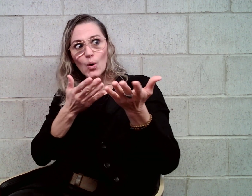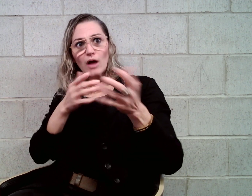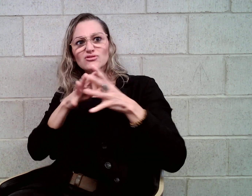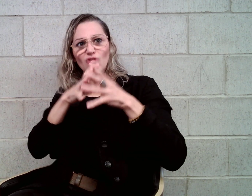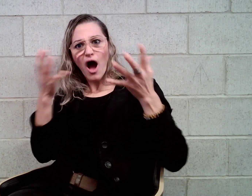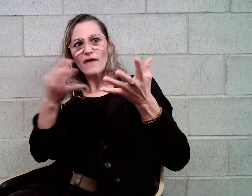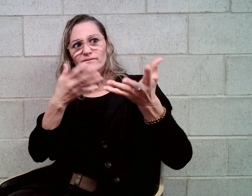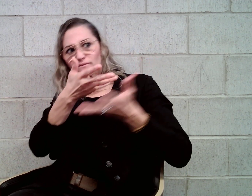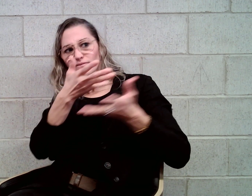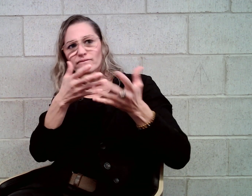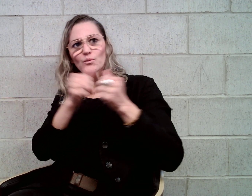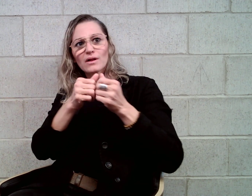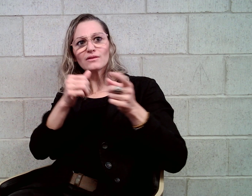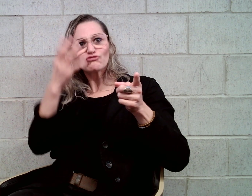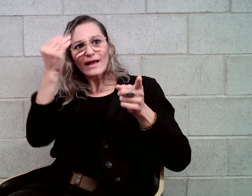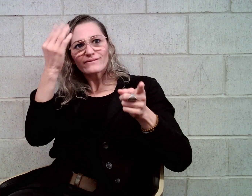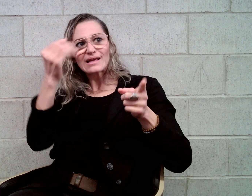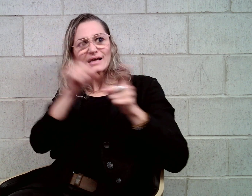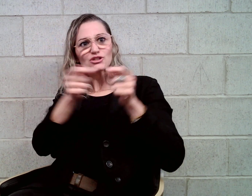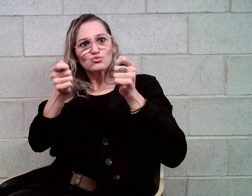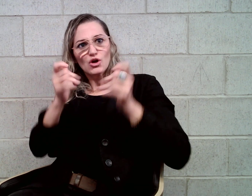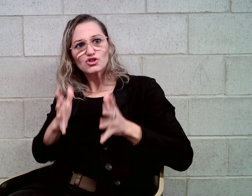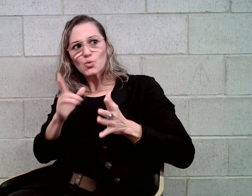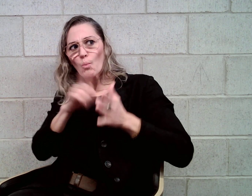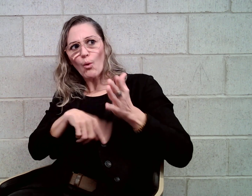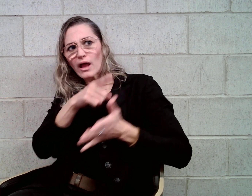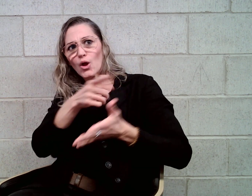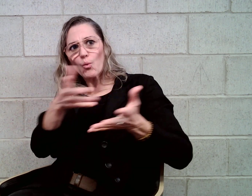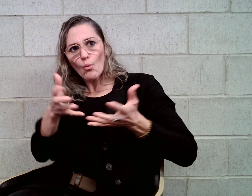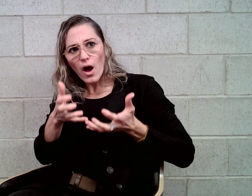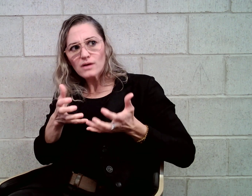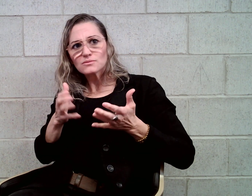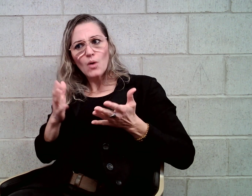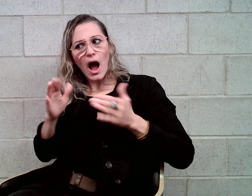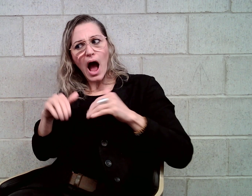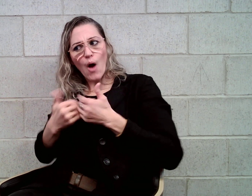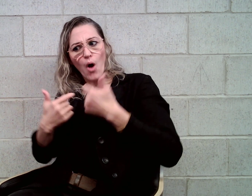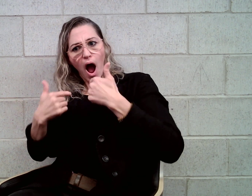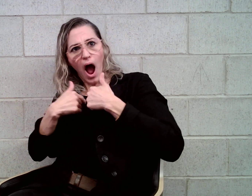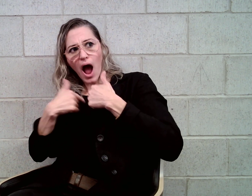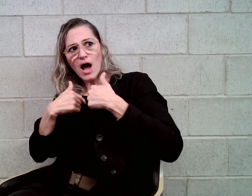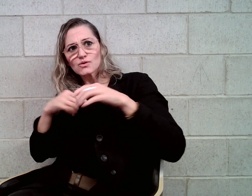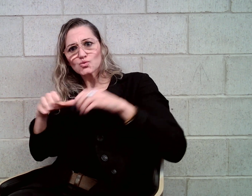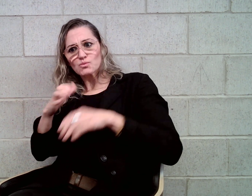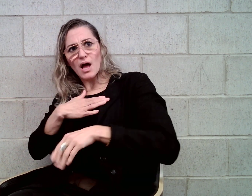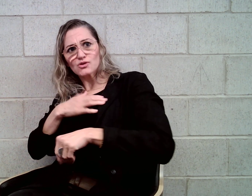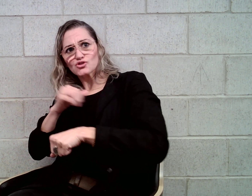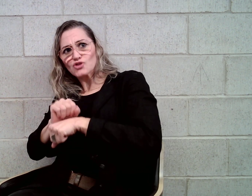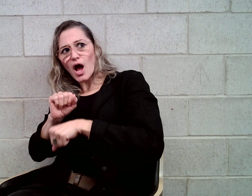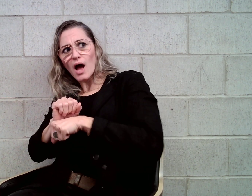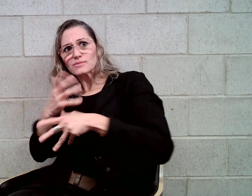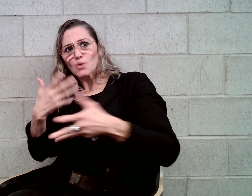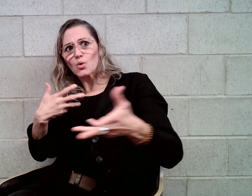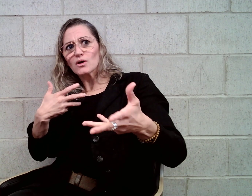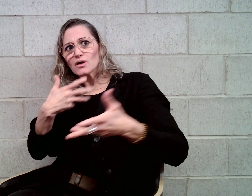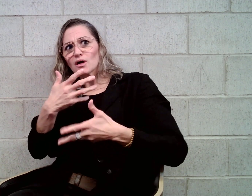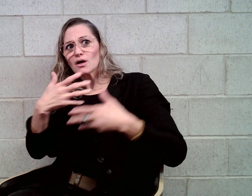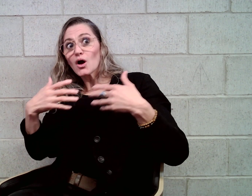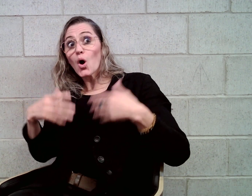another layer of challenge. So in order to do this, I spent a lot of time talking with Ravi, how he